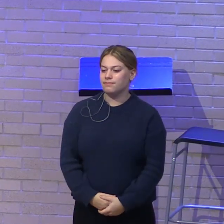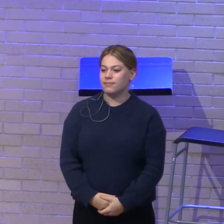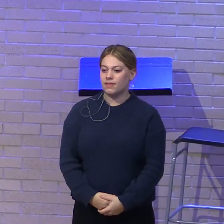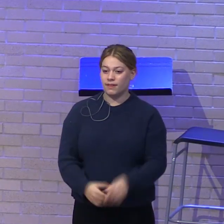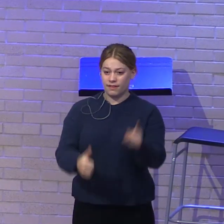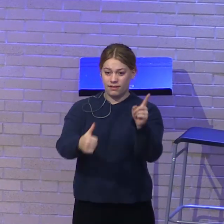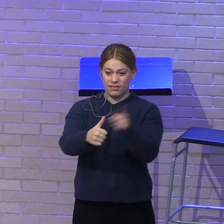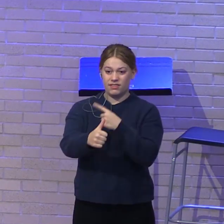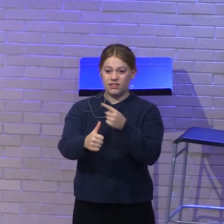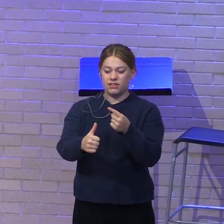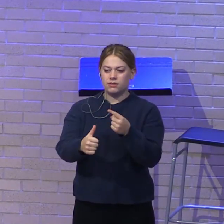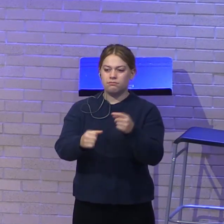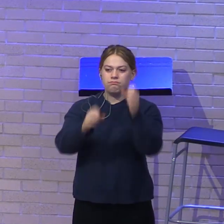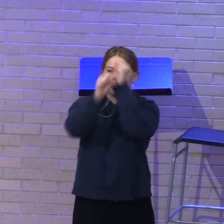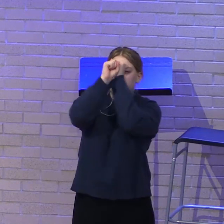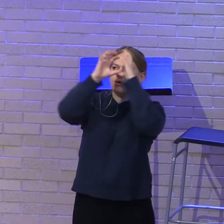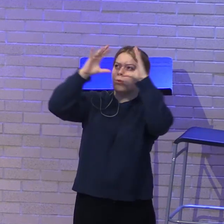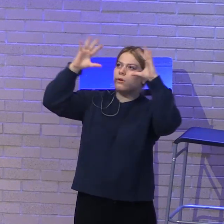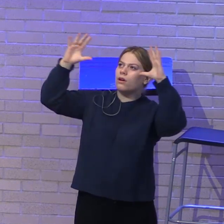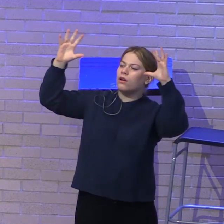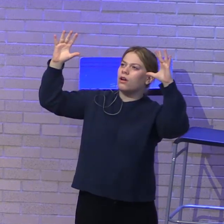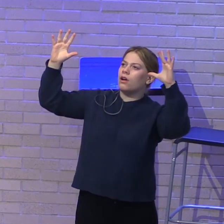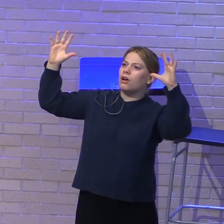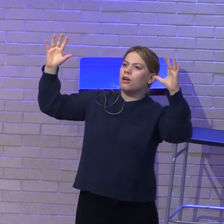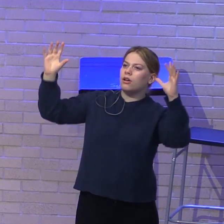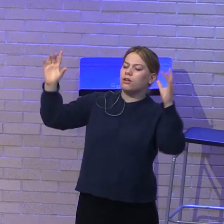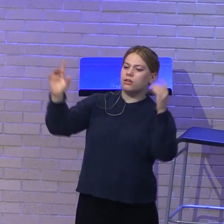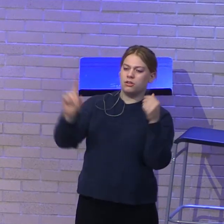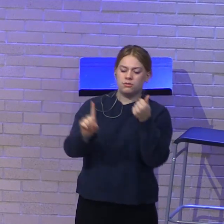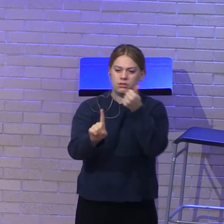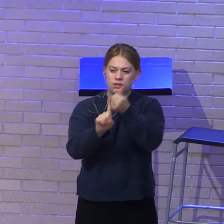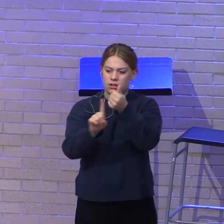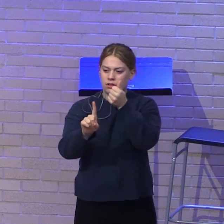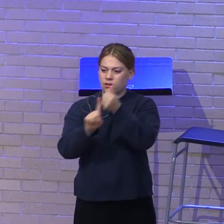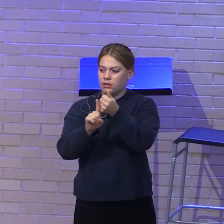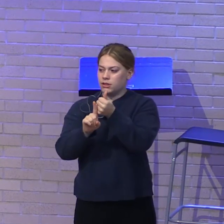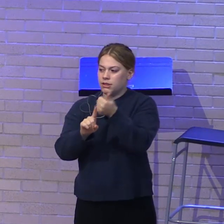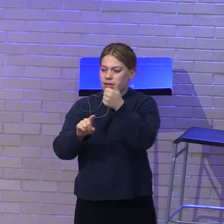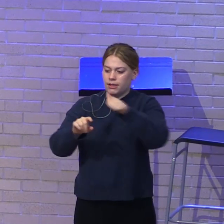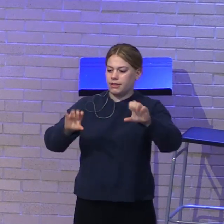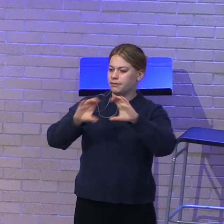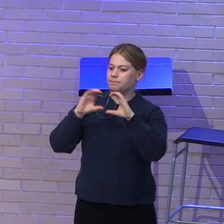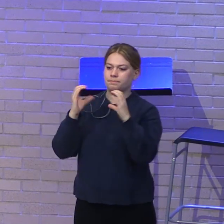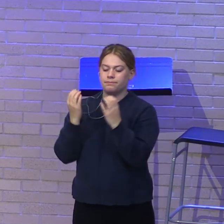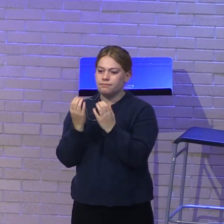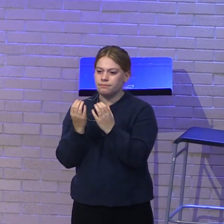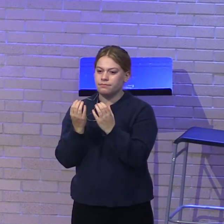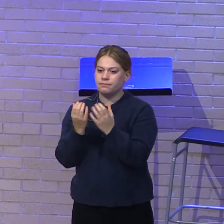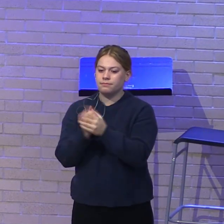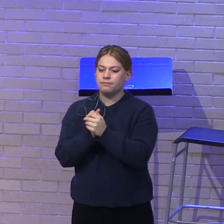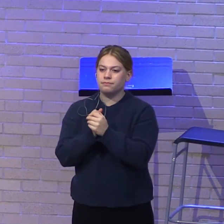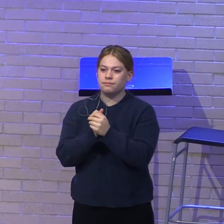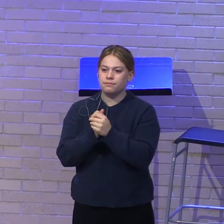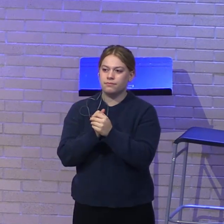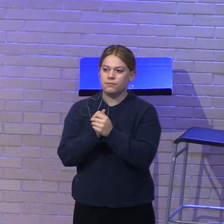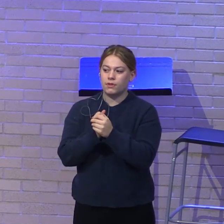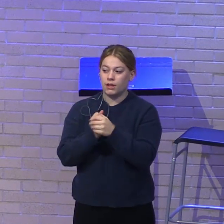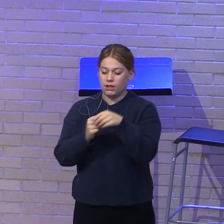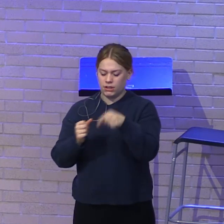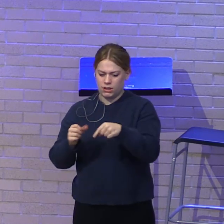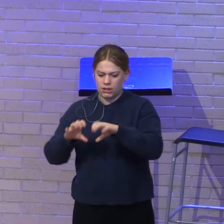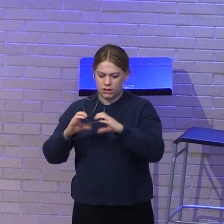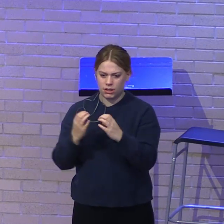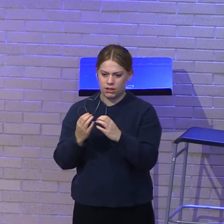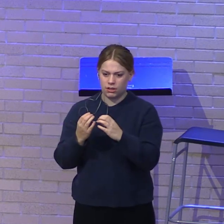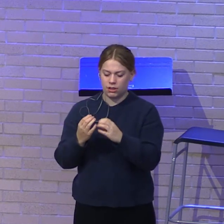First, I would like you all to imagine. Imagine yourself in any particular course. Imagine yourself in this course, and you